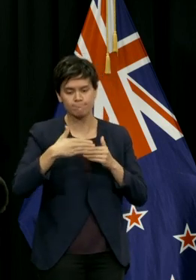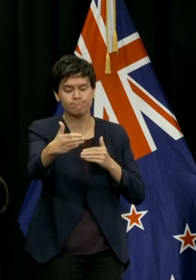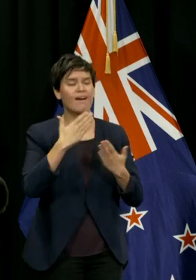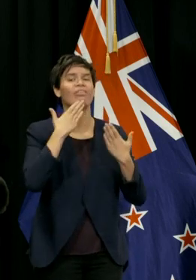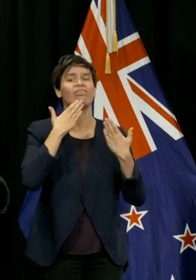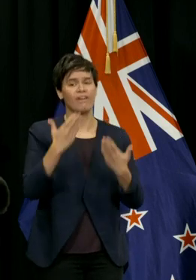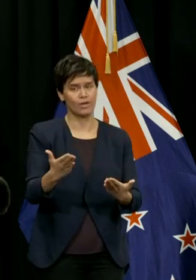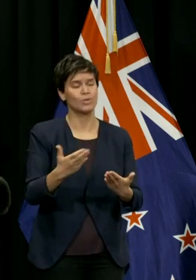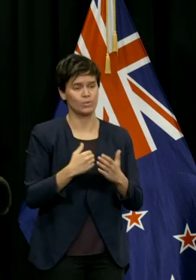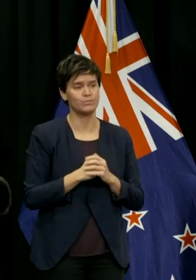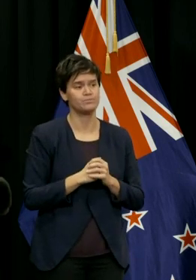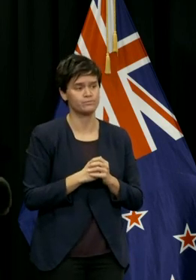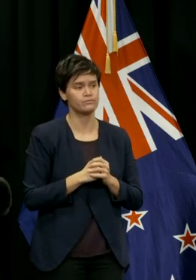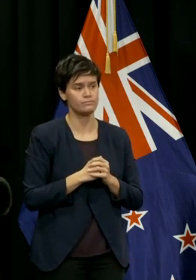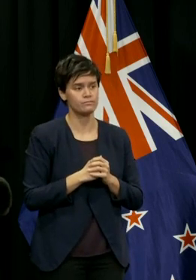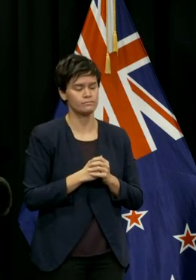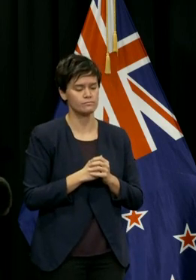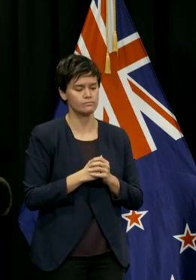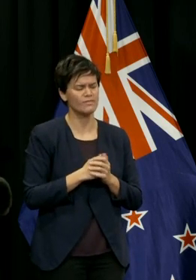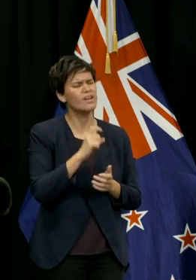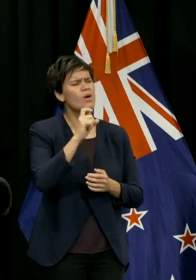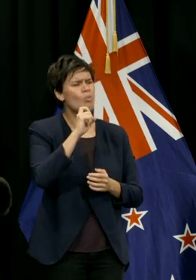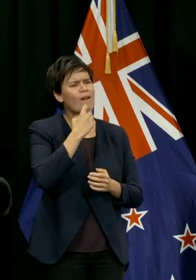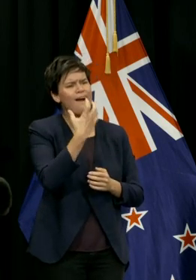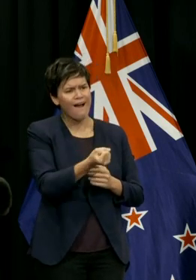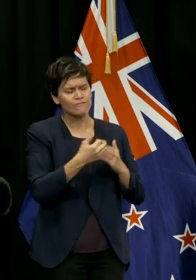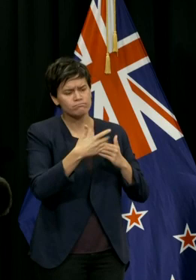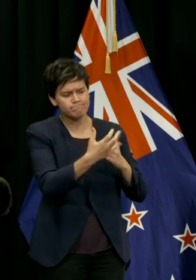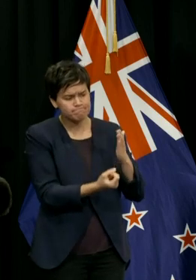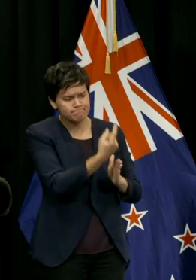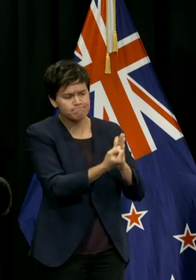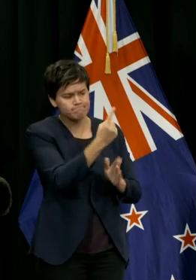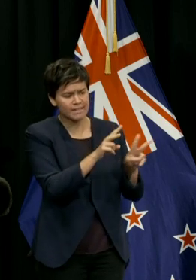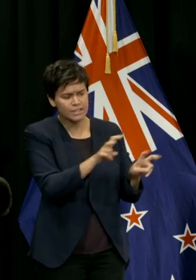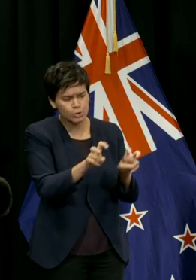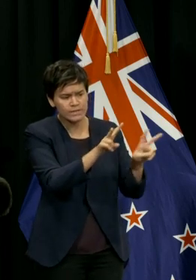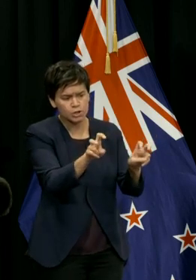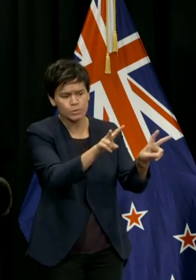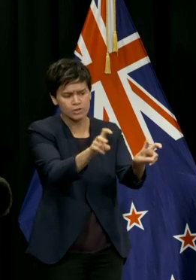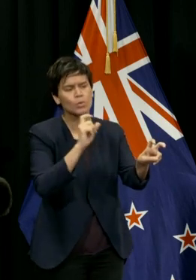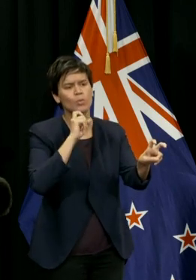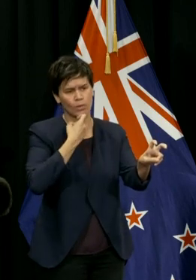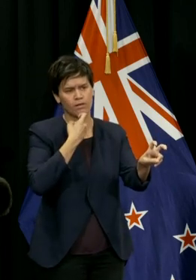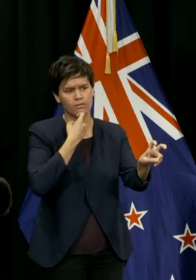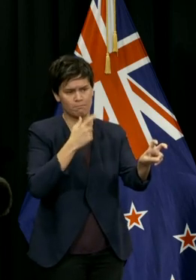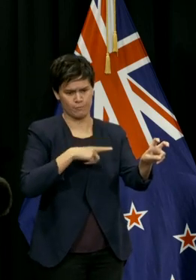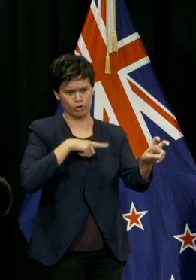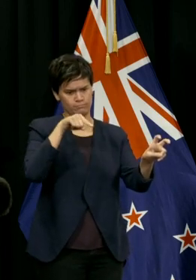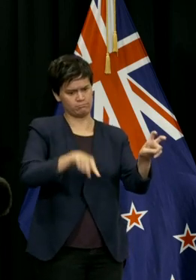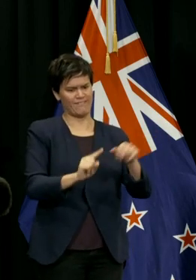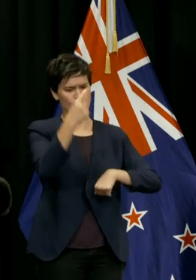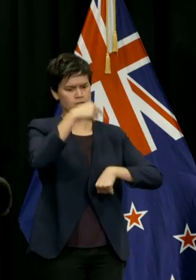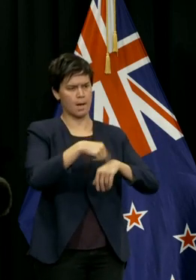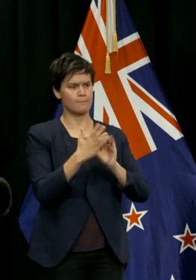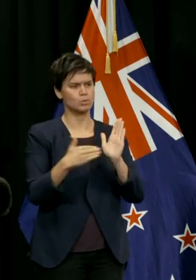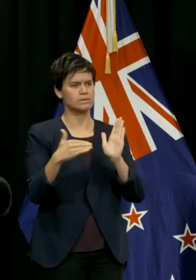There will be the odd issue here and there as we move through this unprecedented time in New Zealand's history. But I want to acknowledge the